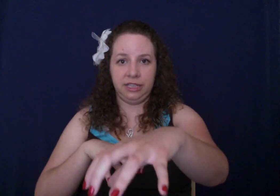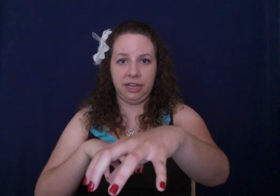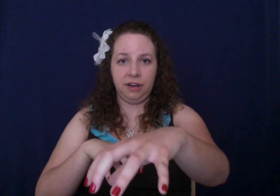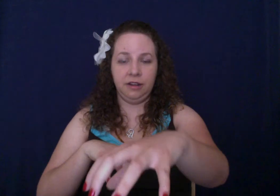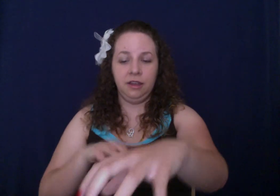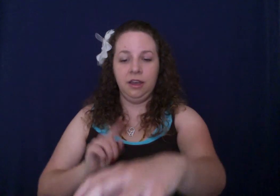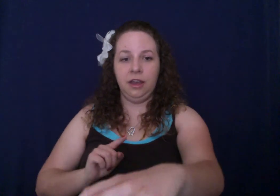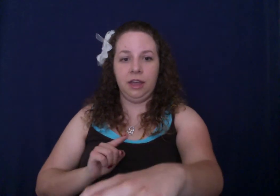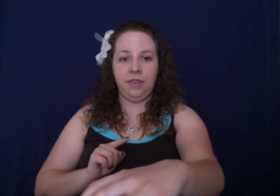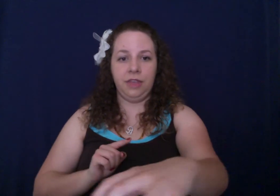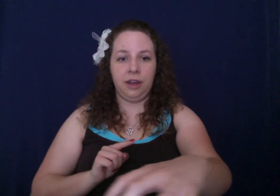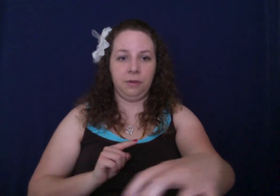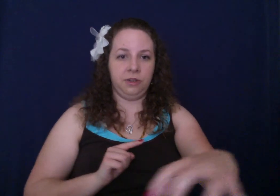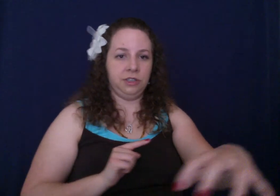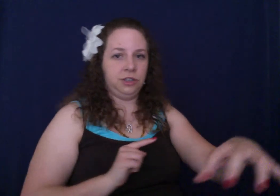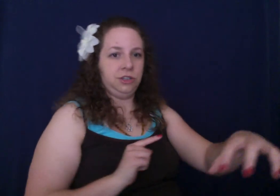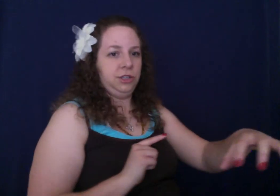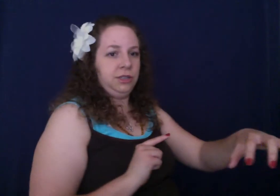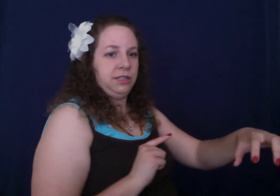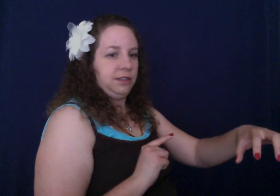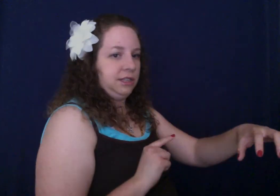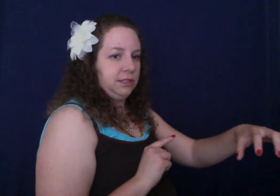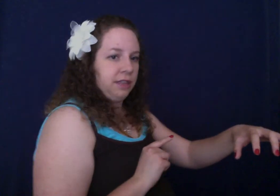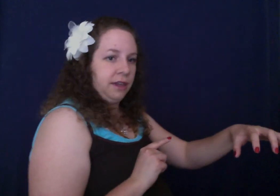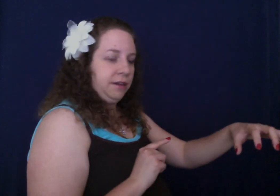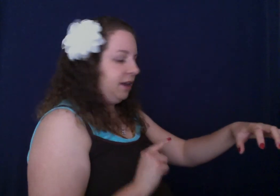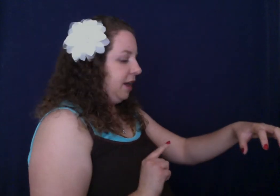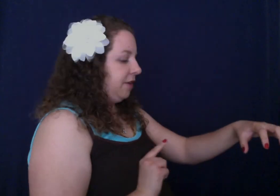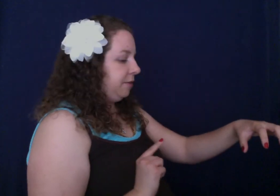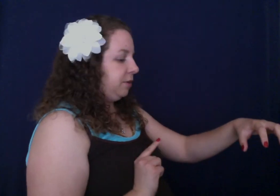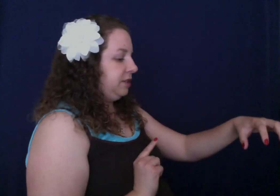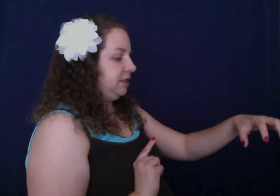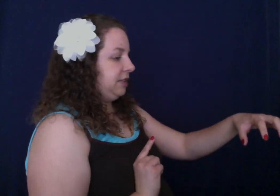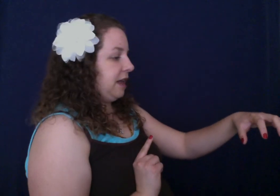here. And then I'm going to turn so you can see this, okay? And then I'm going to say